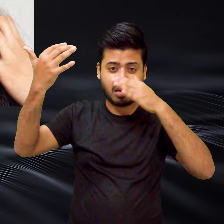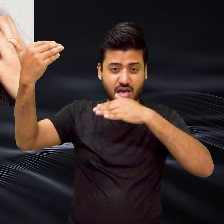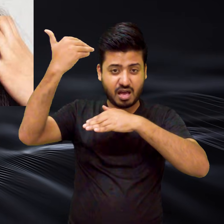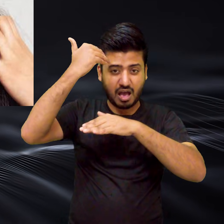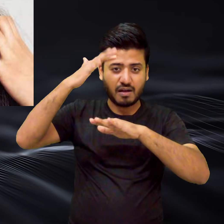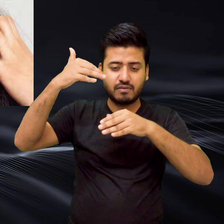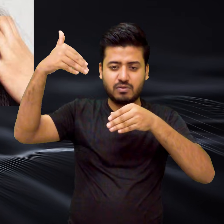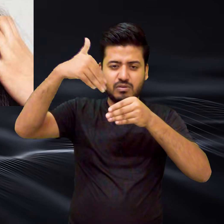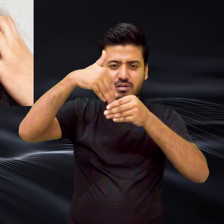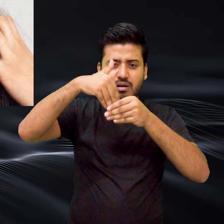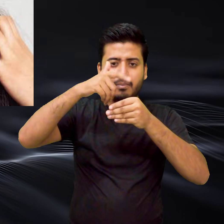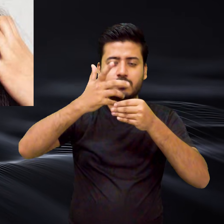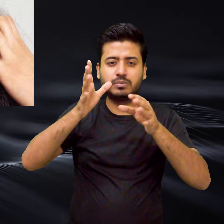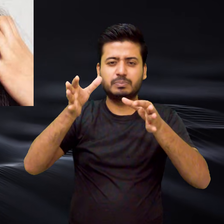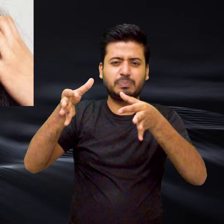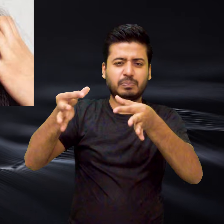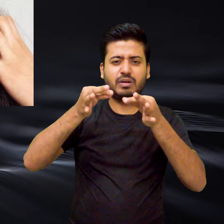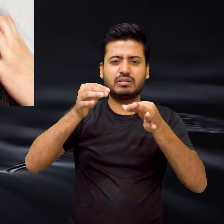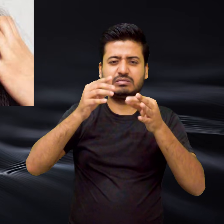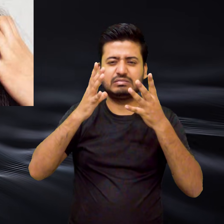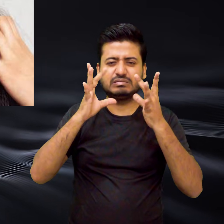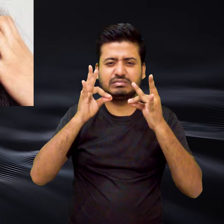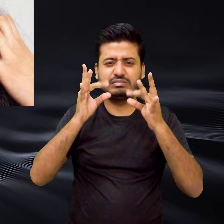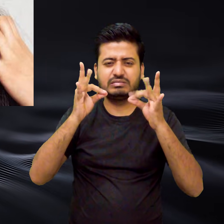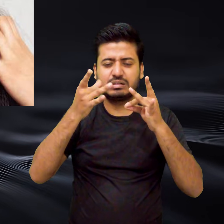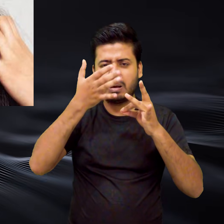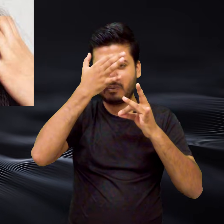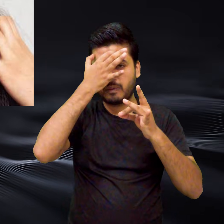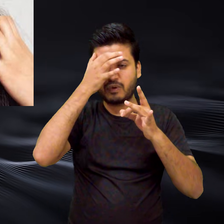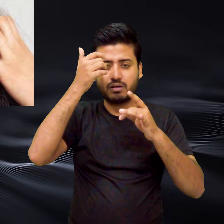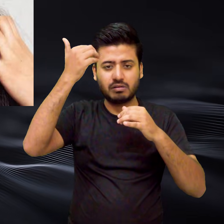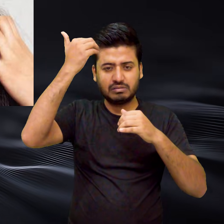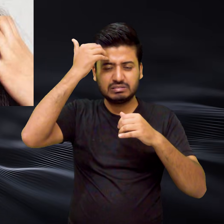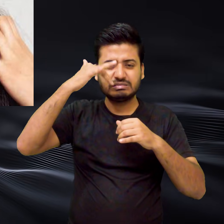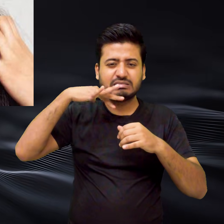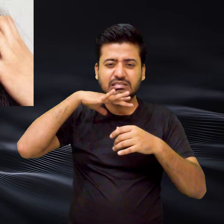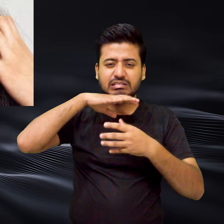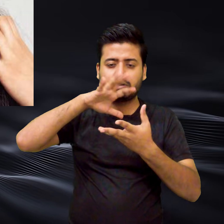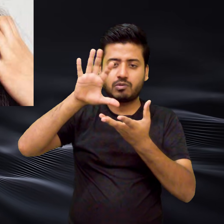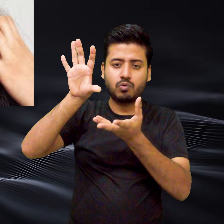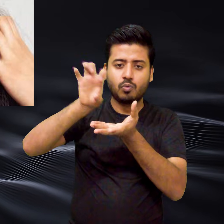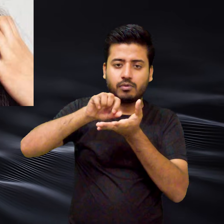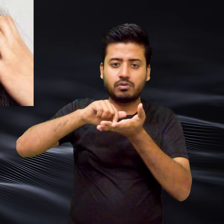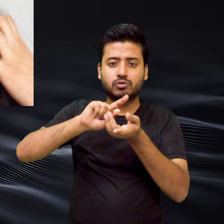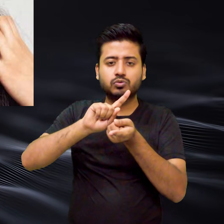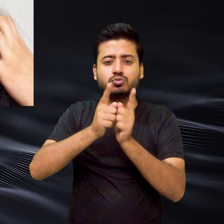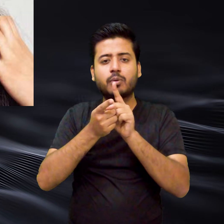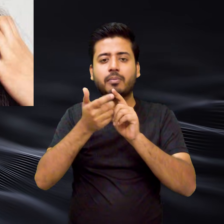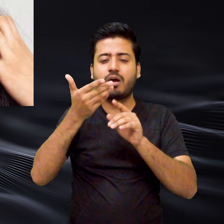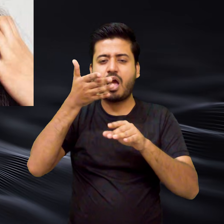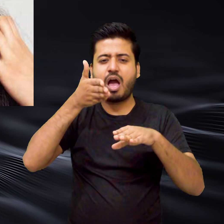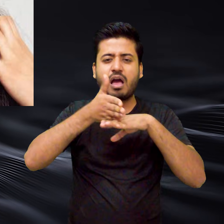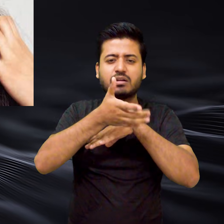For dandruff caused by dryness, its antibacterial properties can help balance the fungus and yeast that contribute to